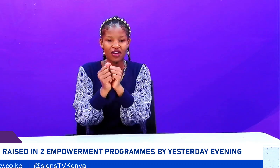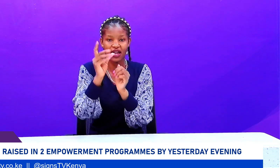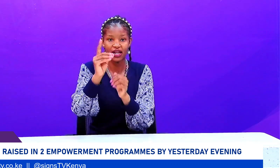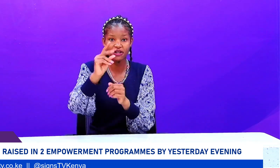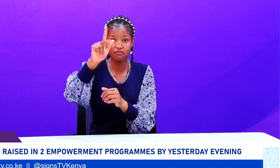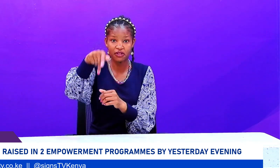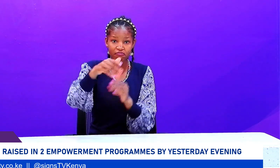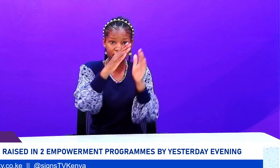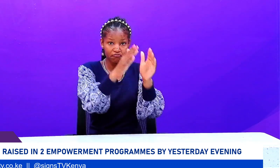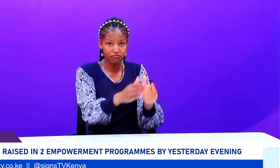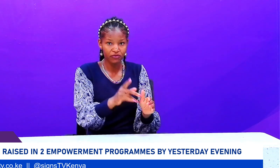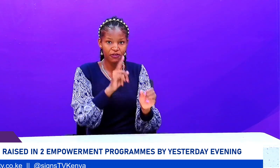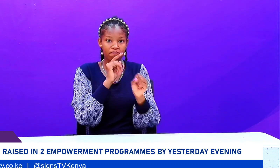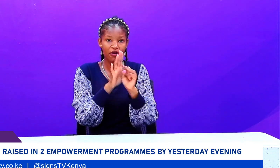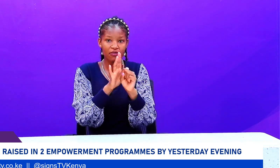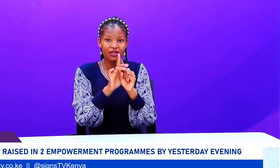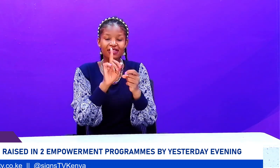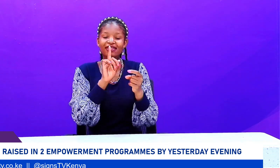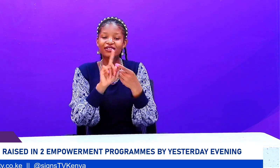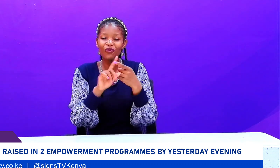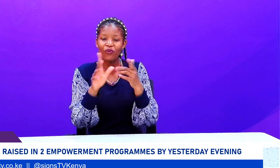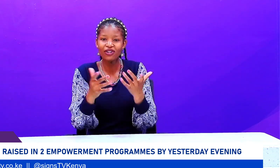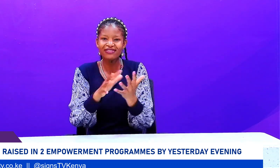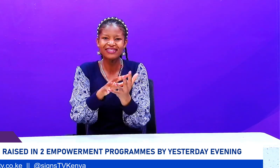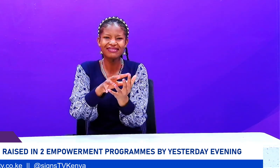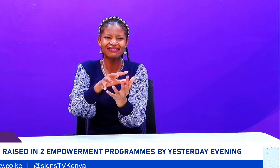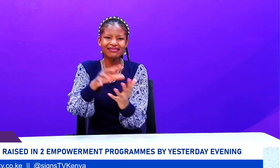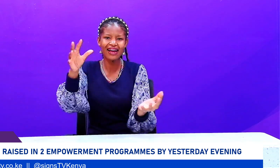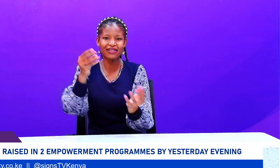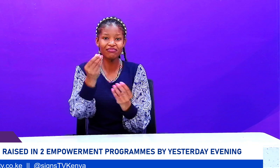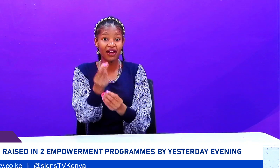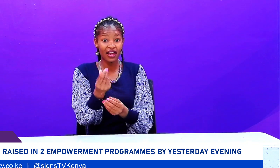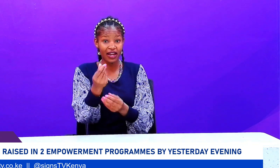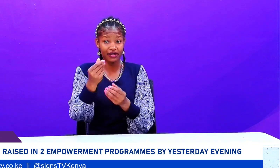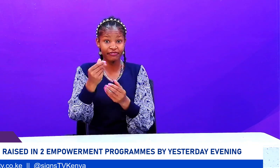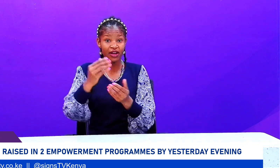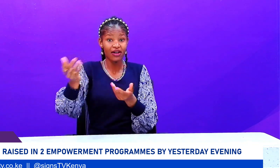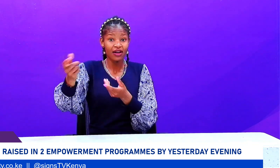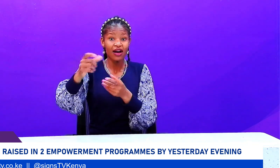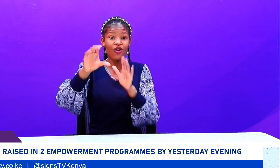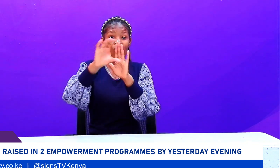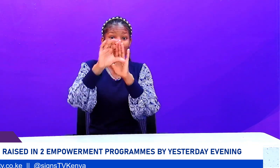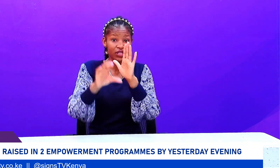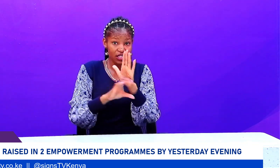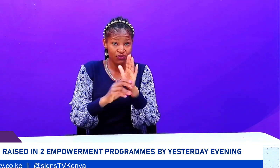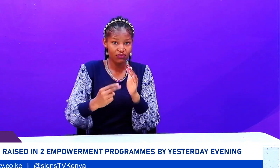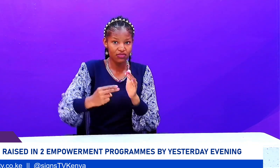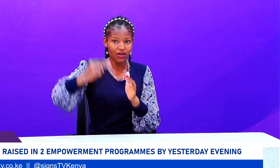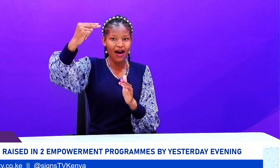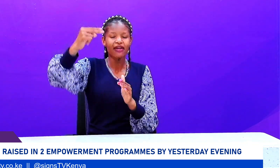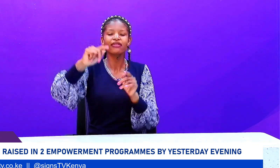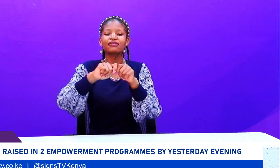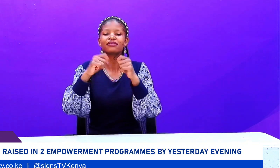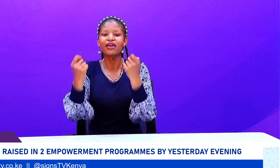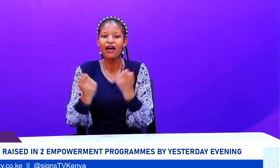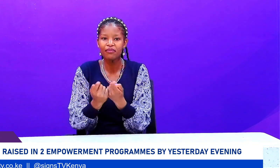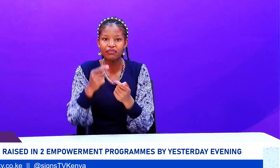accountability, with the DP promising to increase the contributions a bit higher. The team